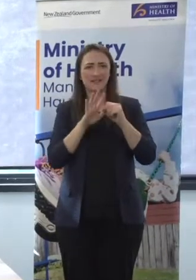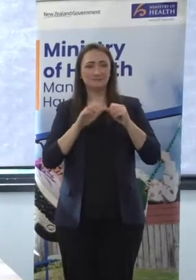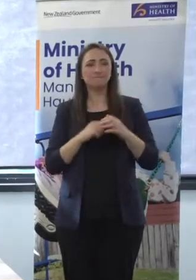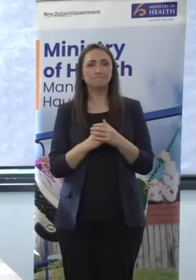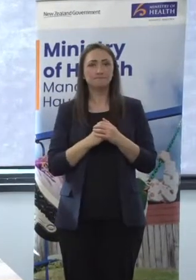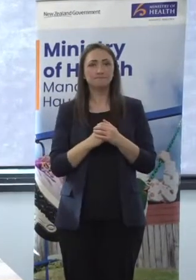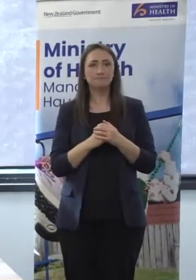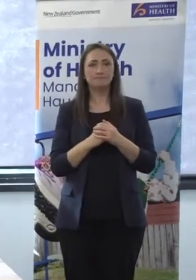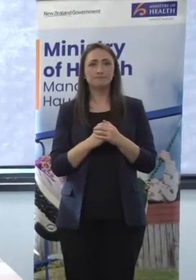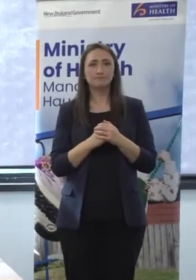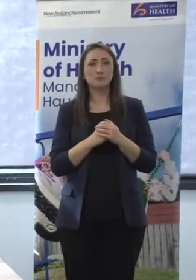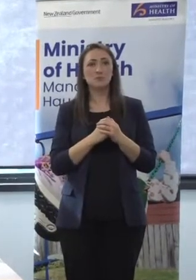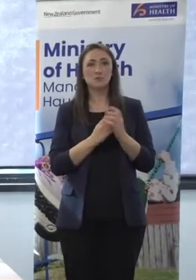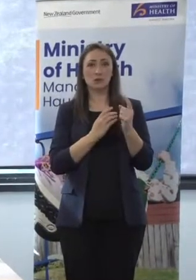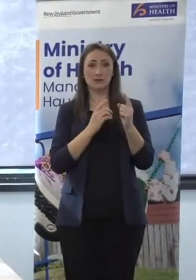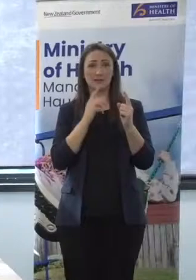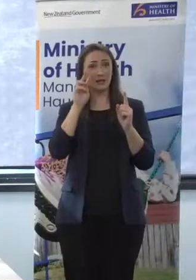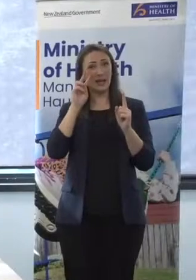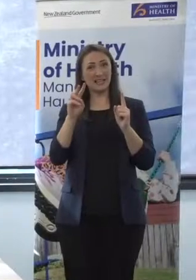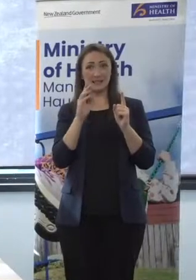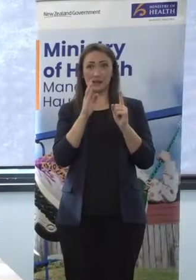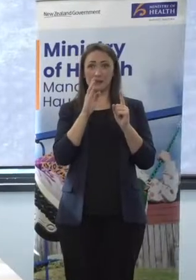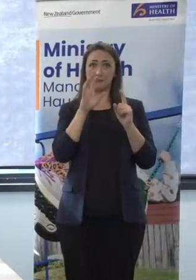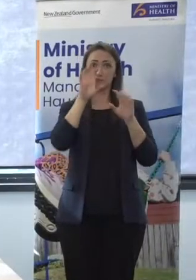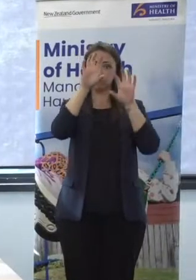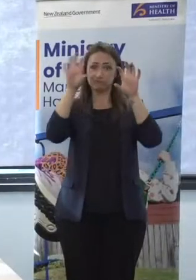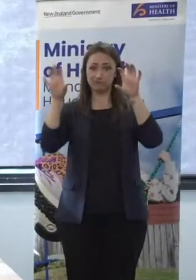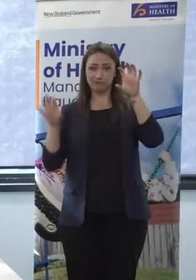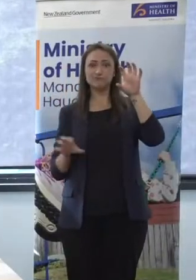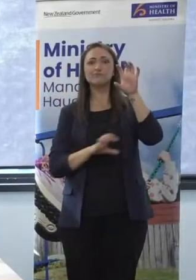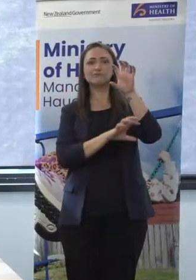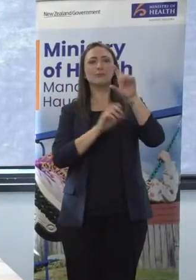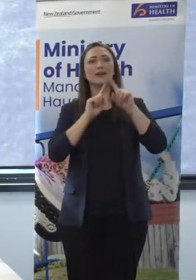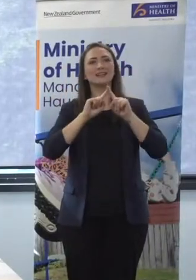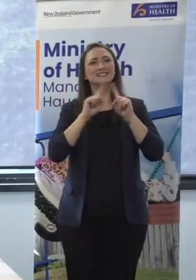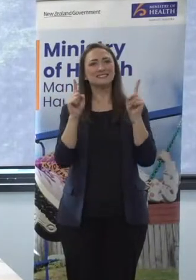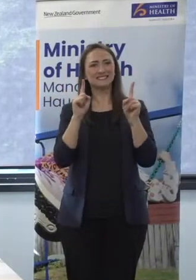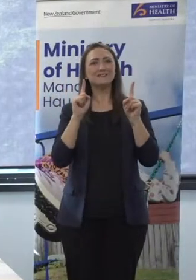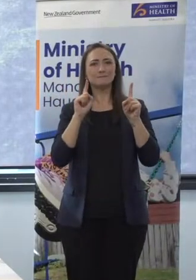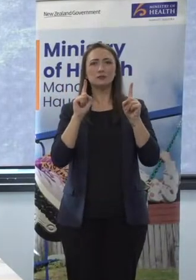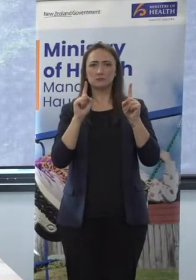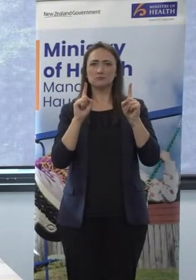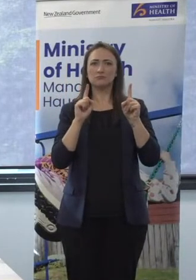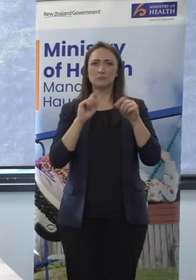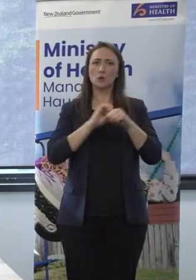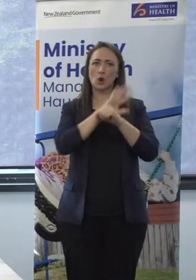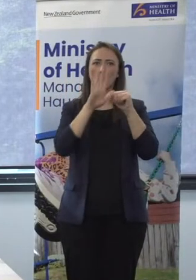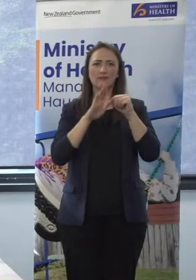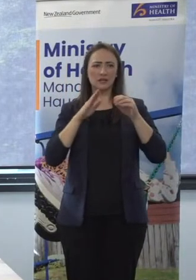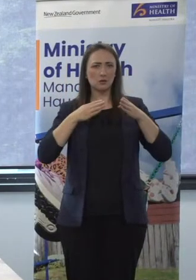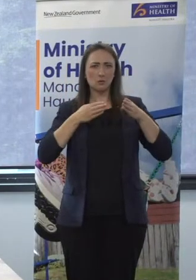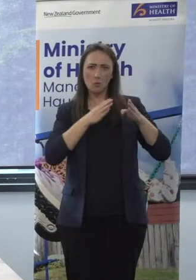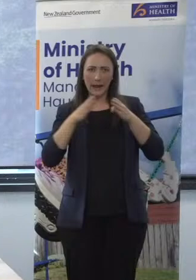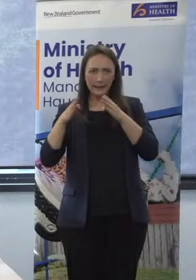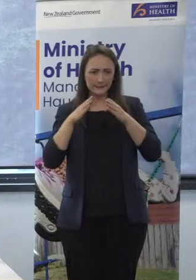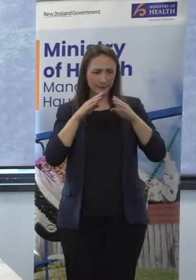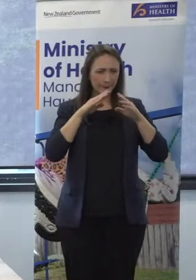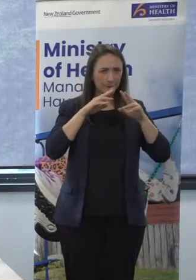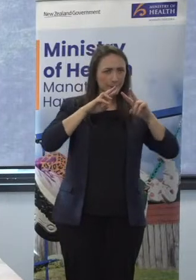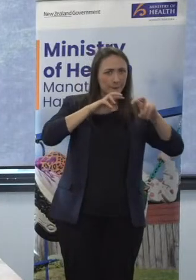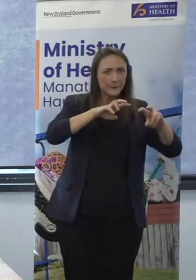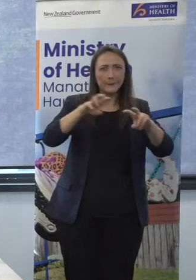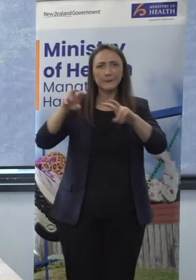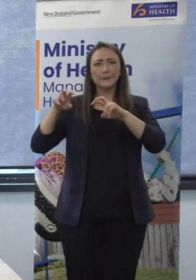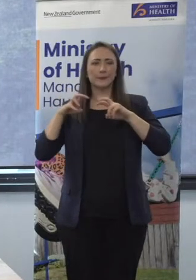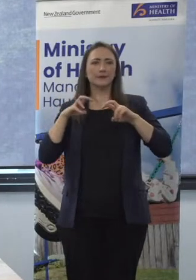surveillance strategy which my colleagues will deal with in some detail during the course of their discussion with you.